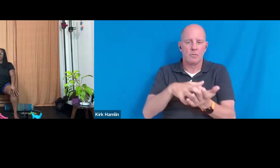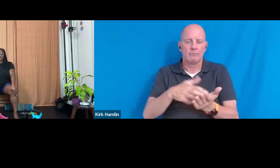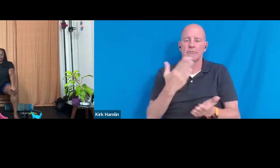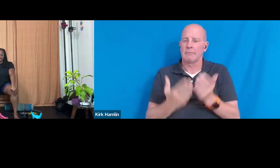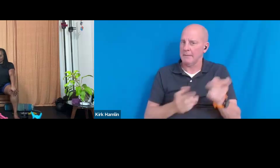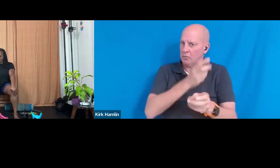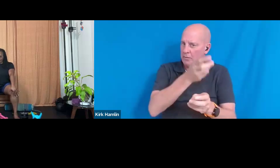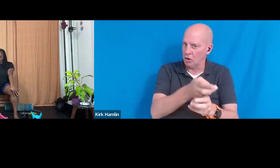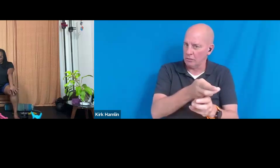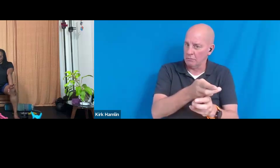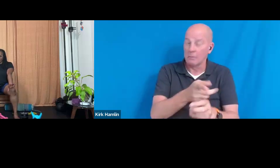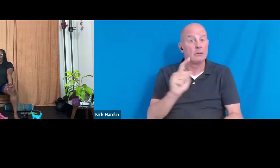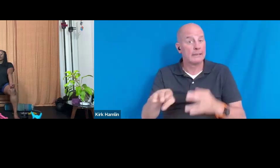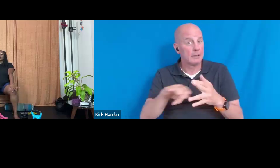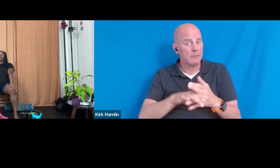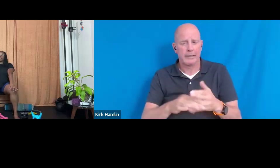So if you need to take a break, take a break.